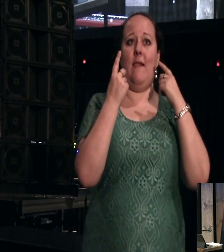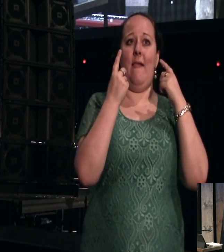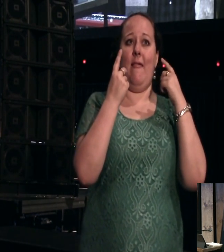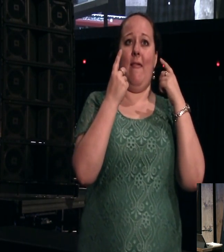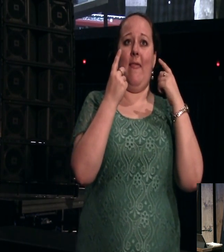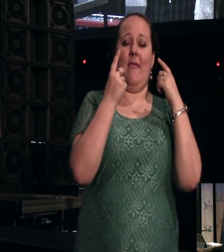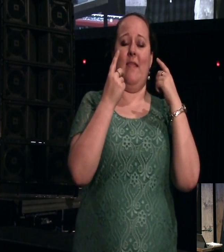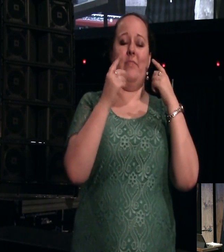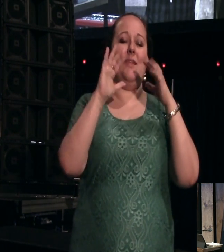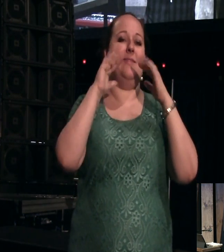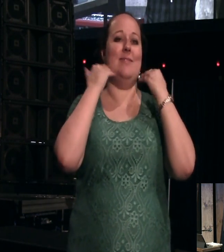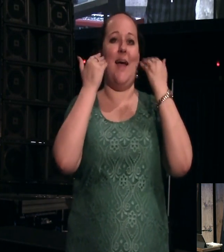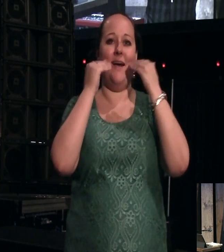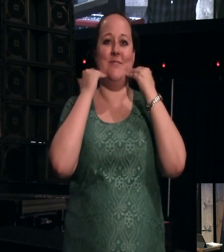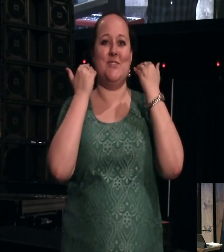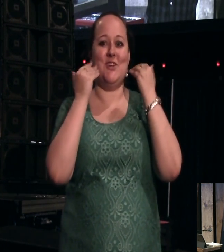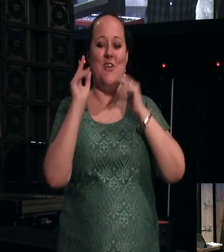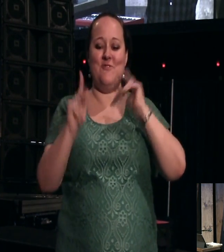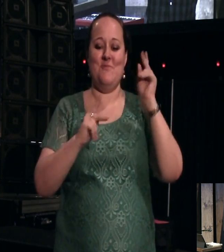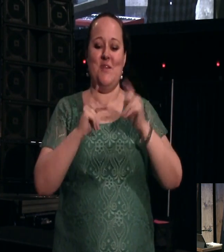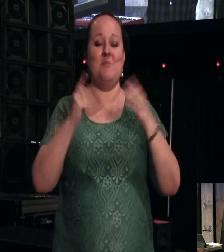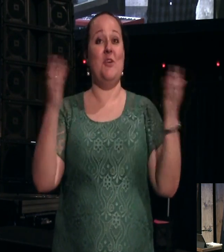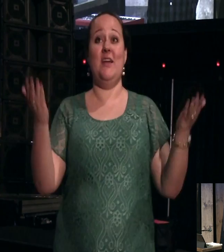think about the